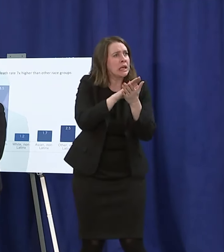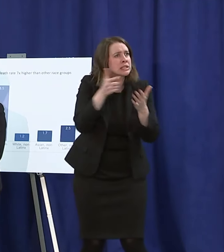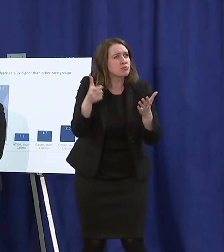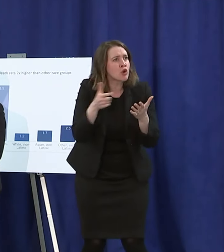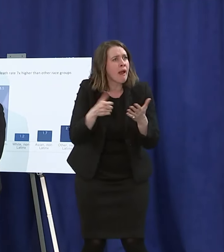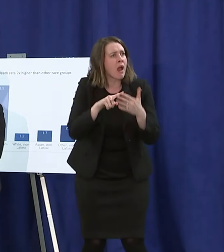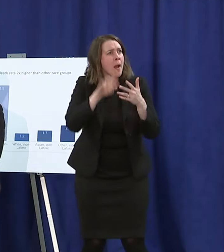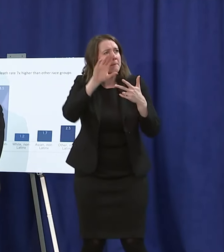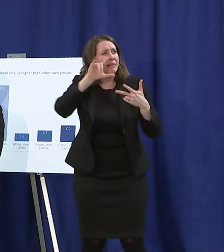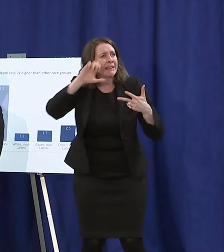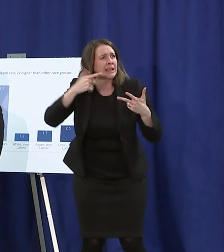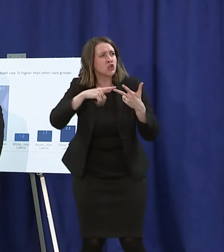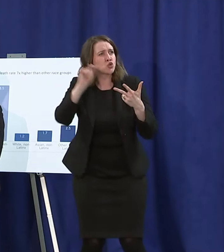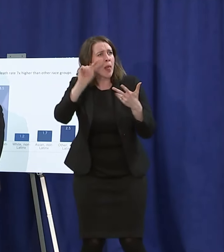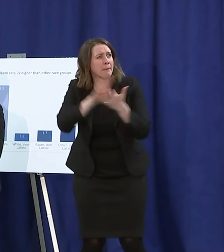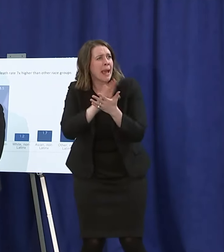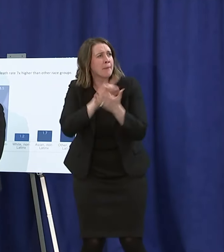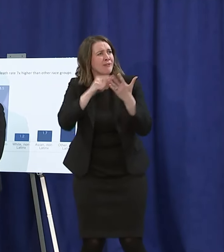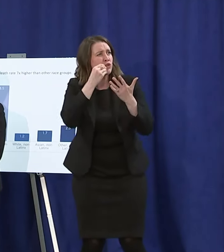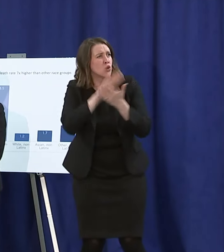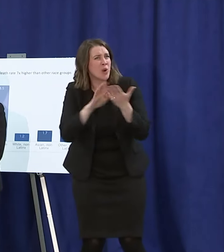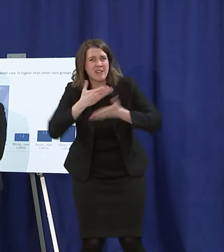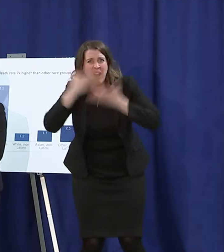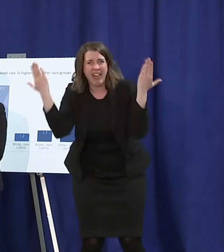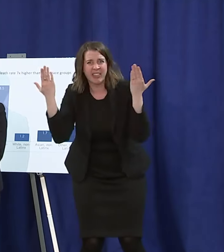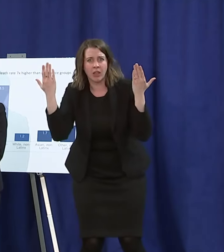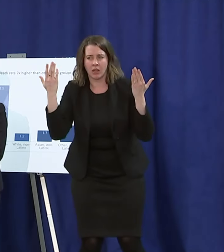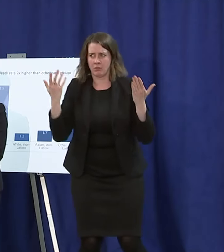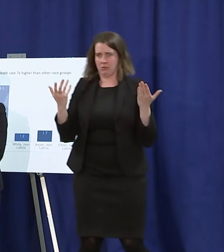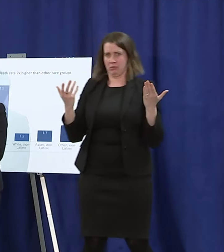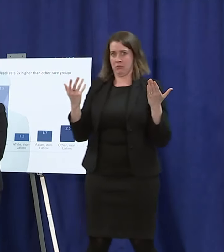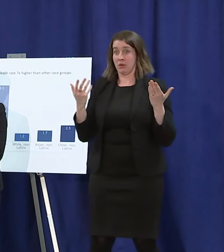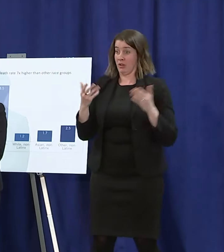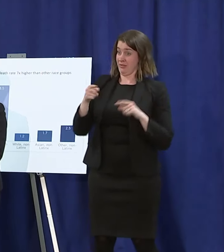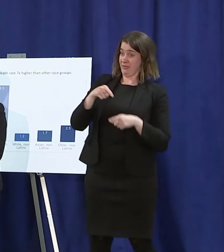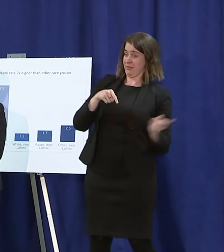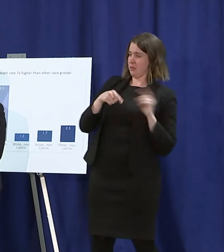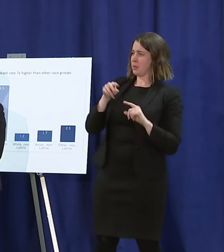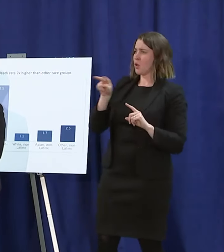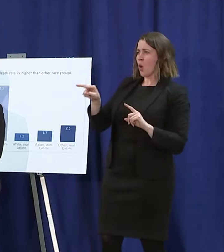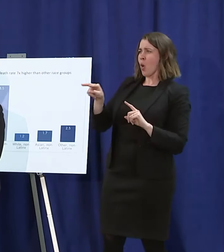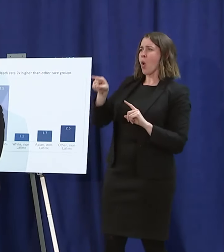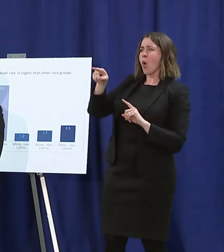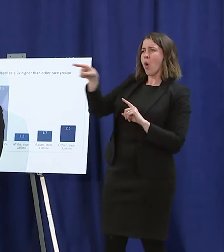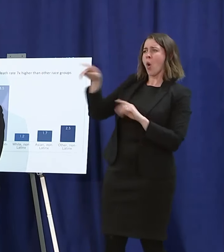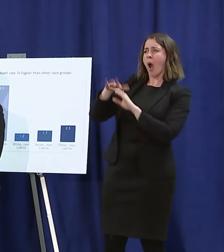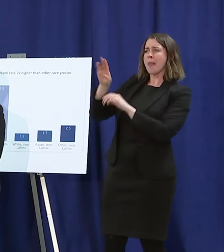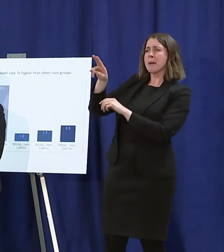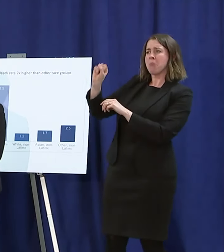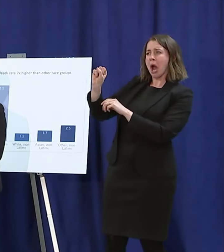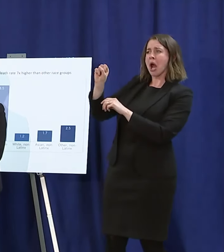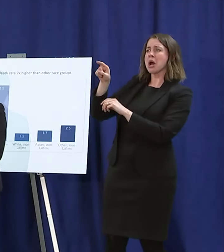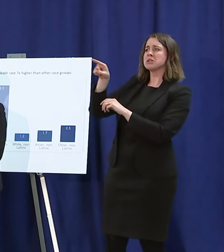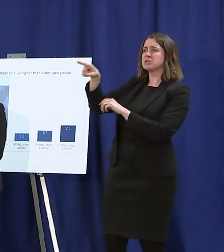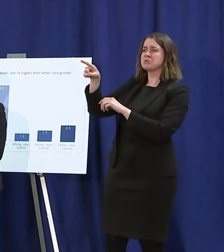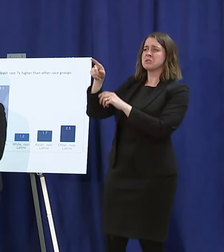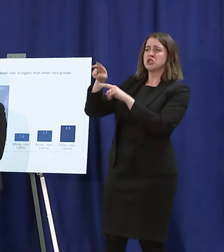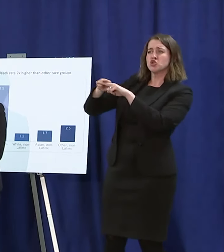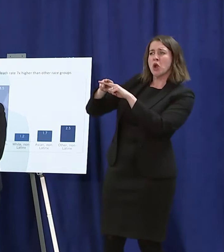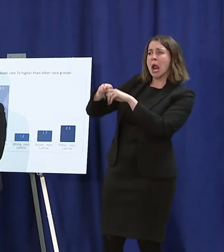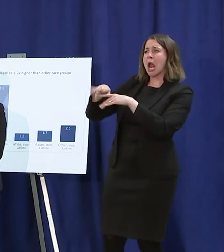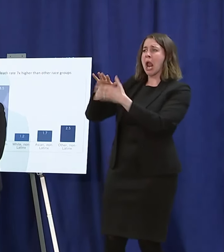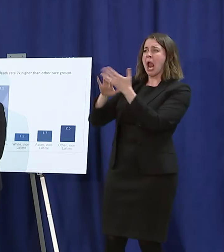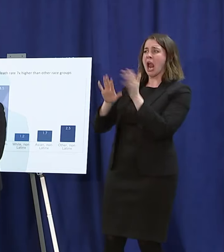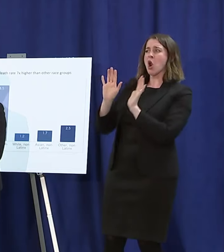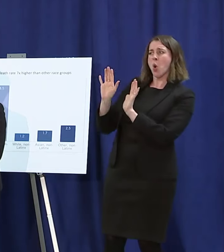about when people see on the news and they see people on buses, I'm glad we're going to do social distancing, that some people do have to go out,